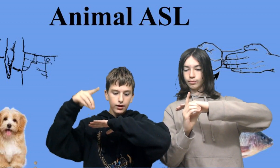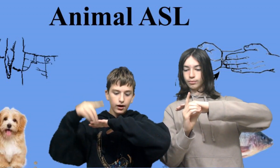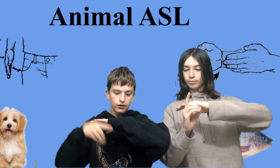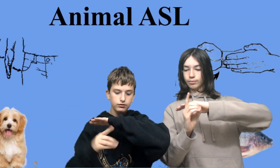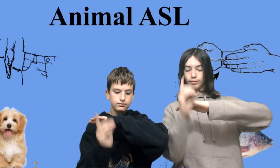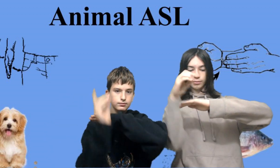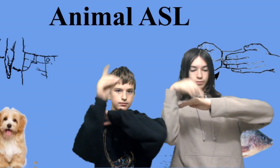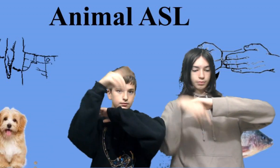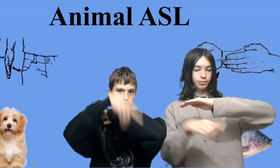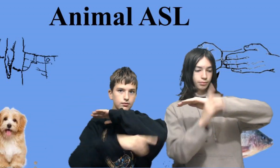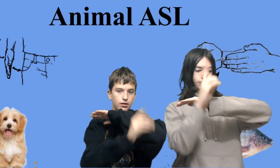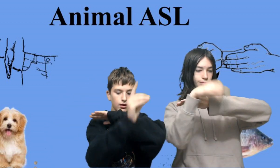down.